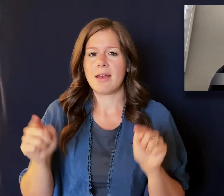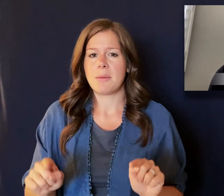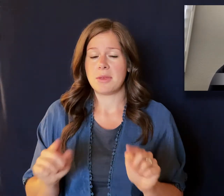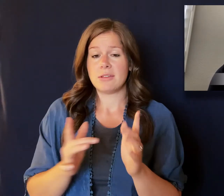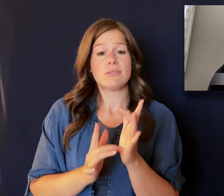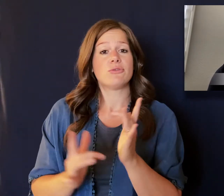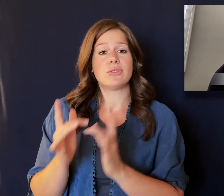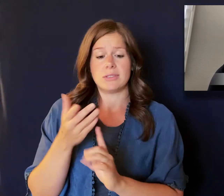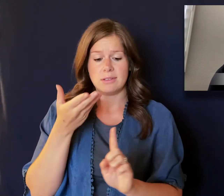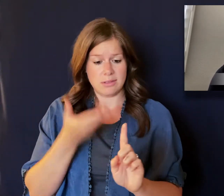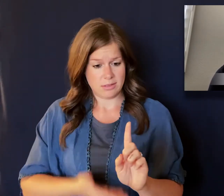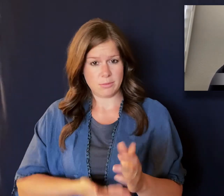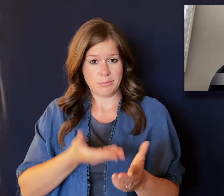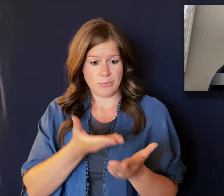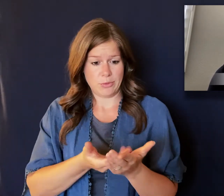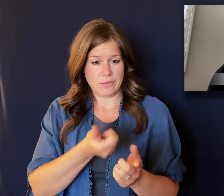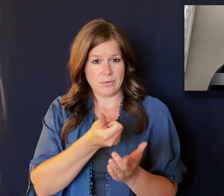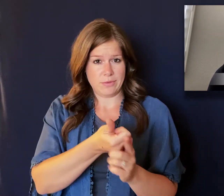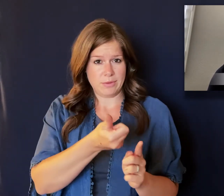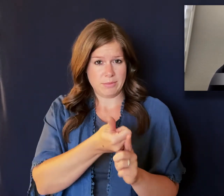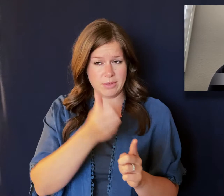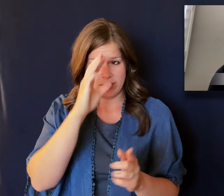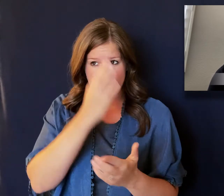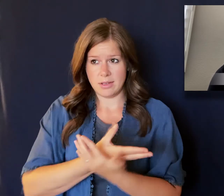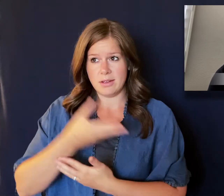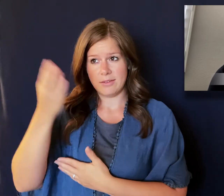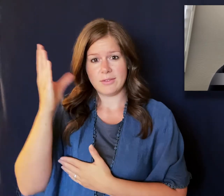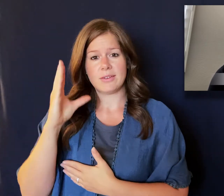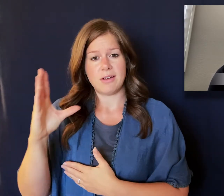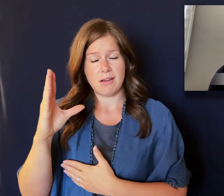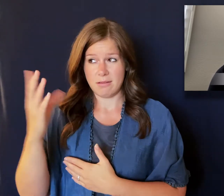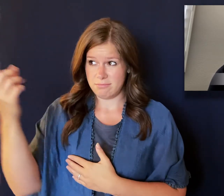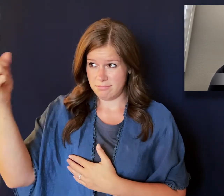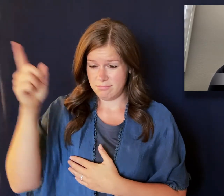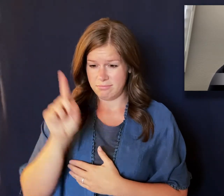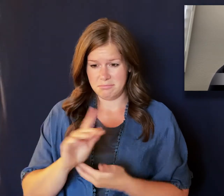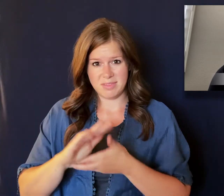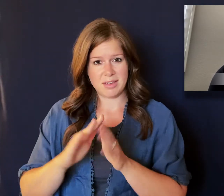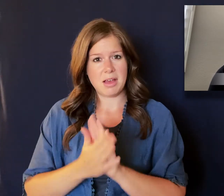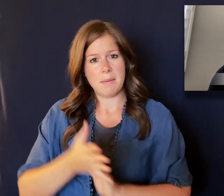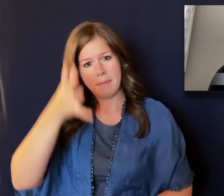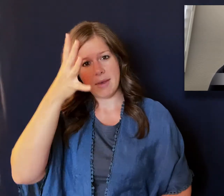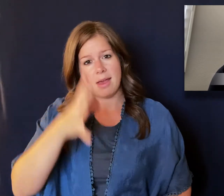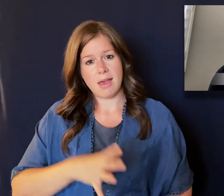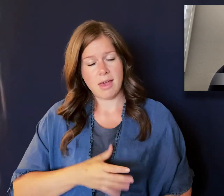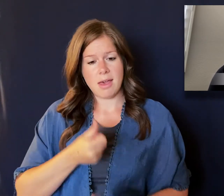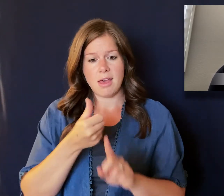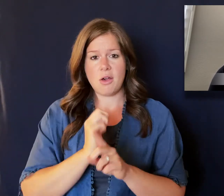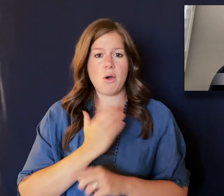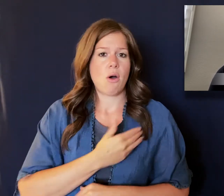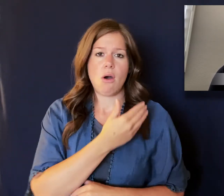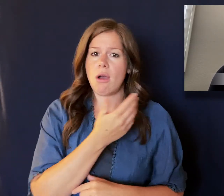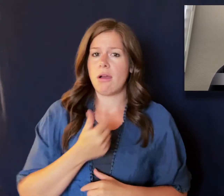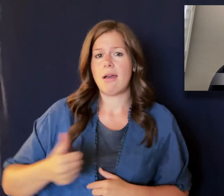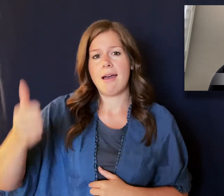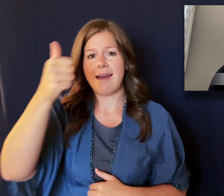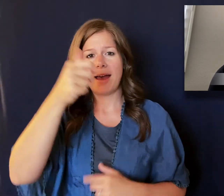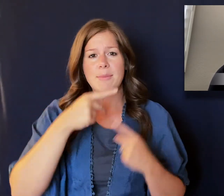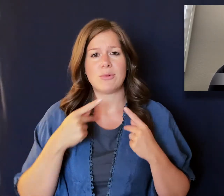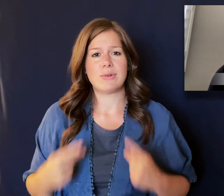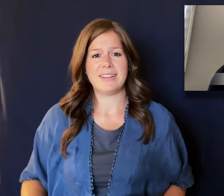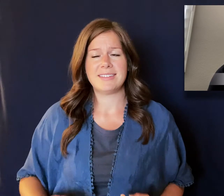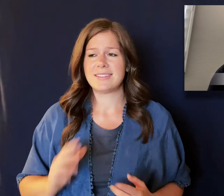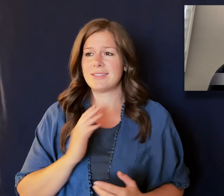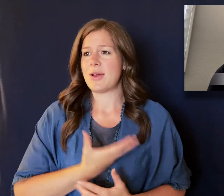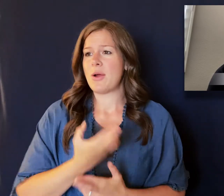God, Jesus as God incarnate, Jesus as our high priest, Jesus as our Redeemer, the one who loves us beyond